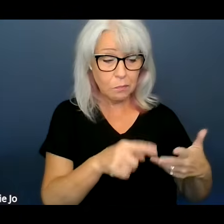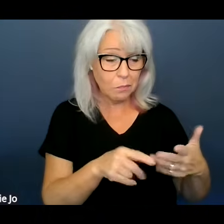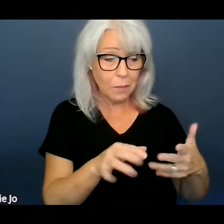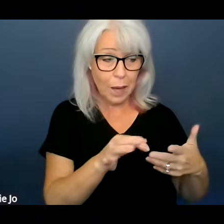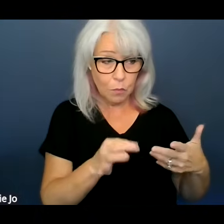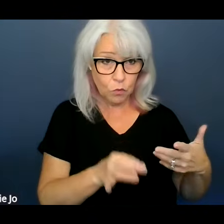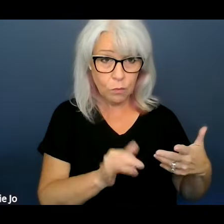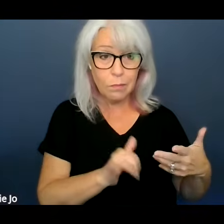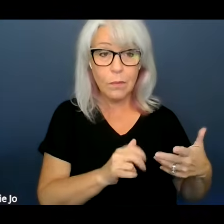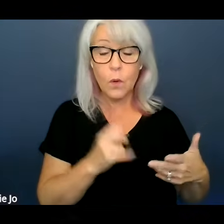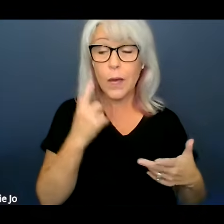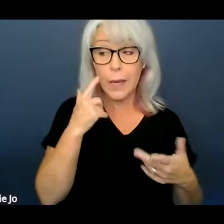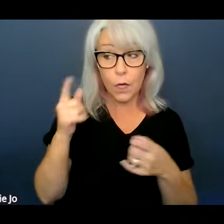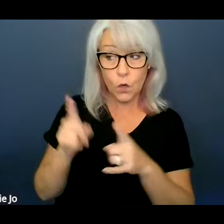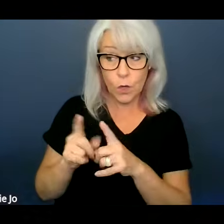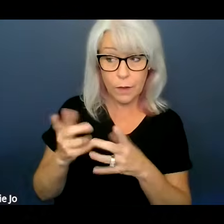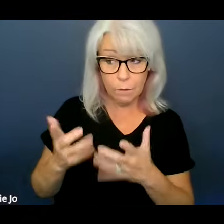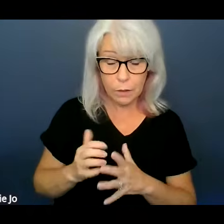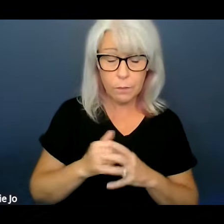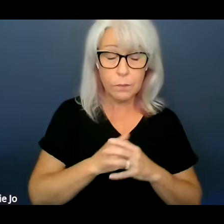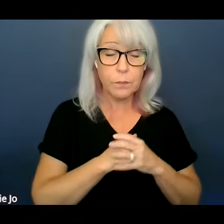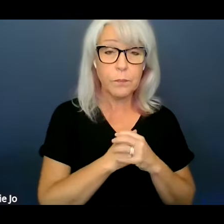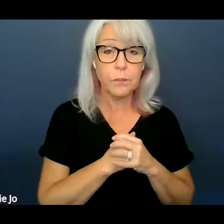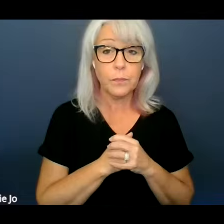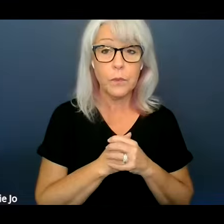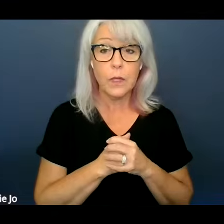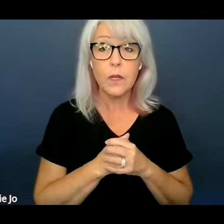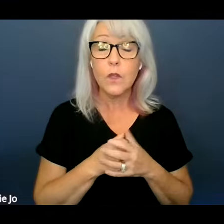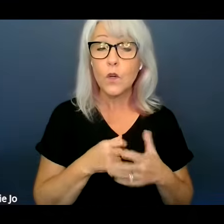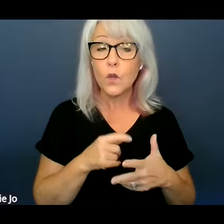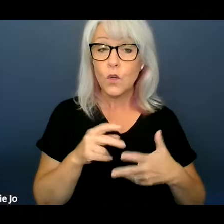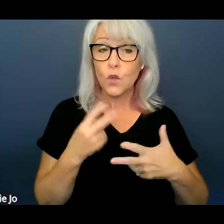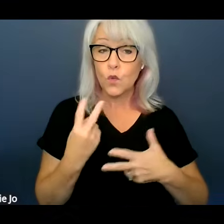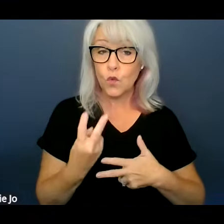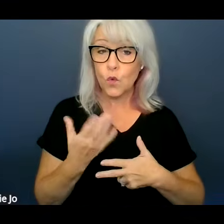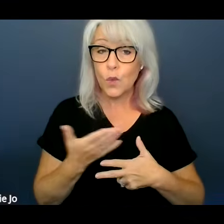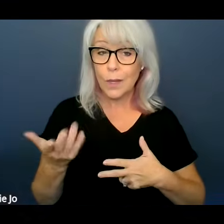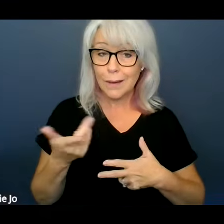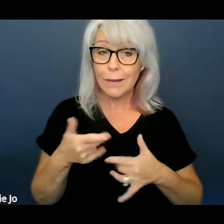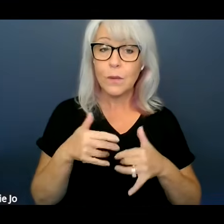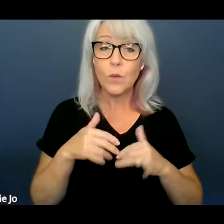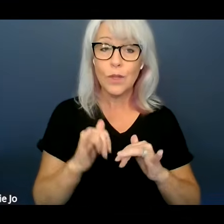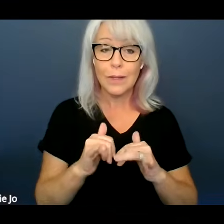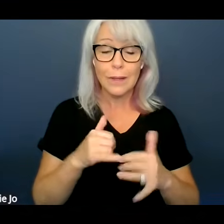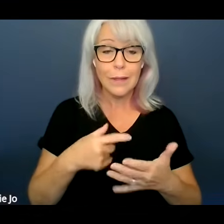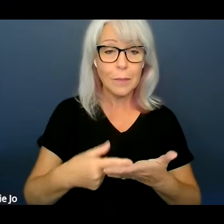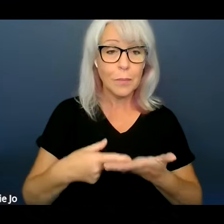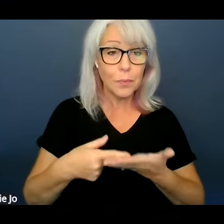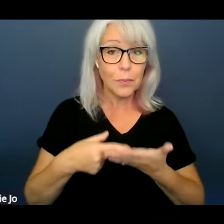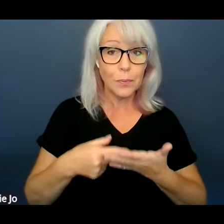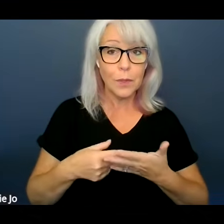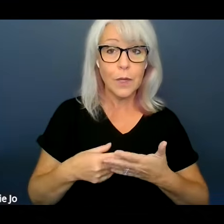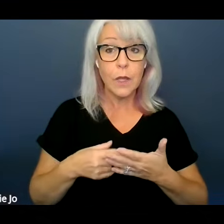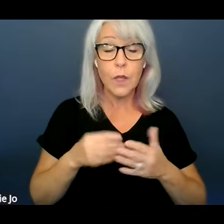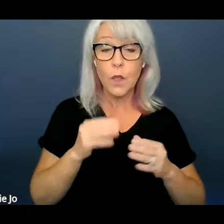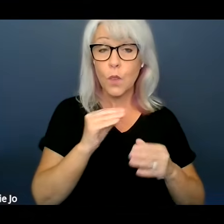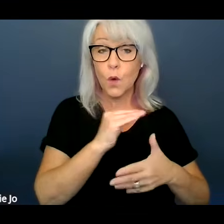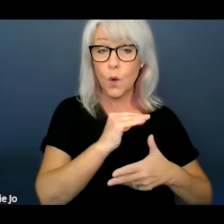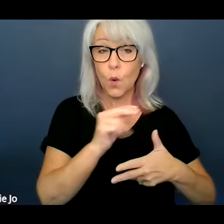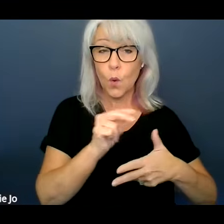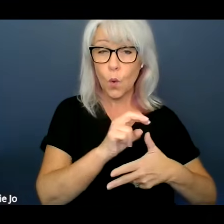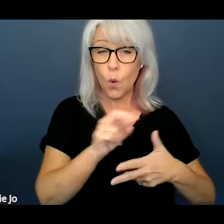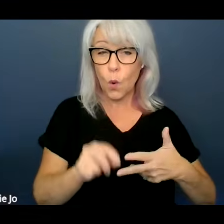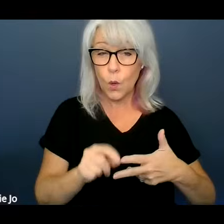So the 2 things we are still discussing are the order of the first 2 bullet